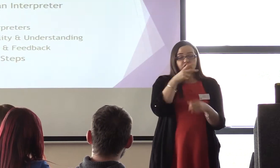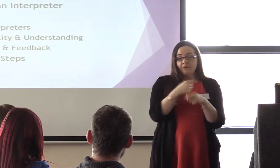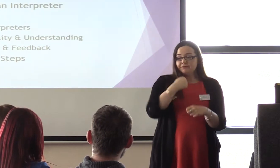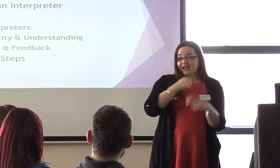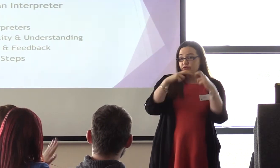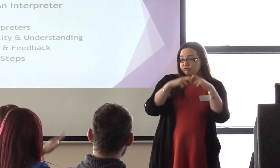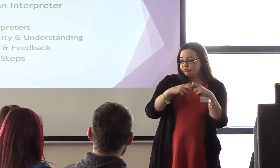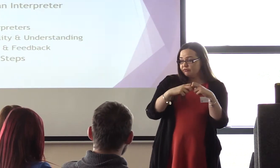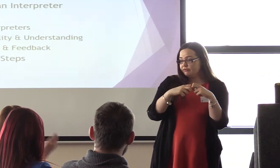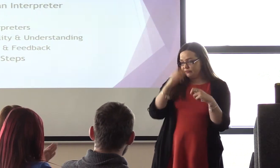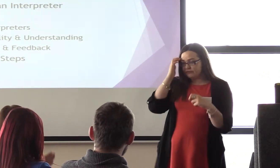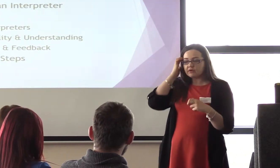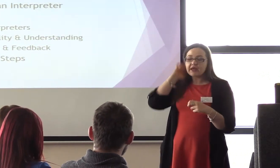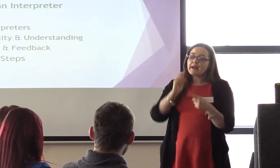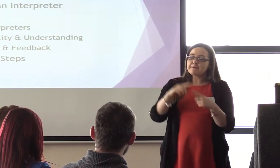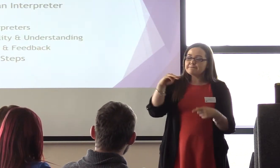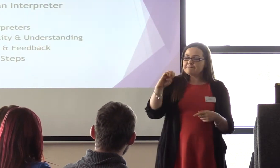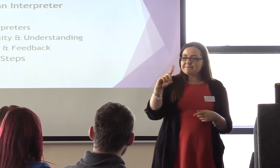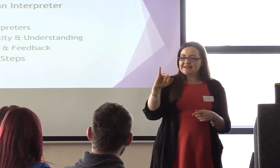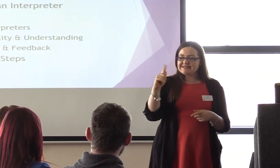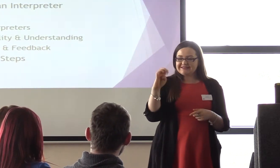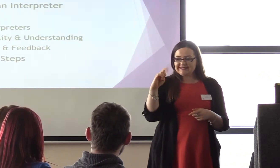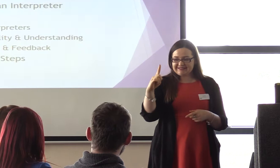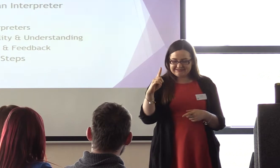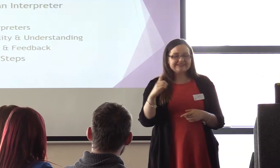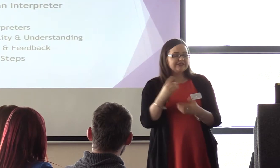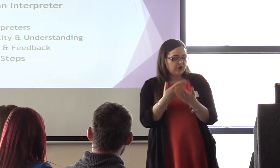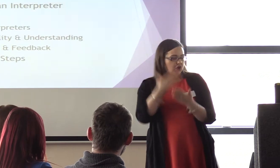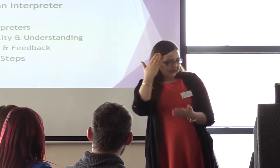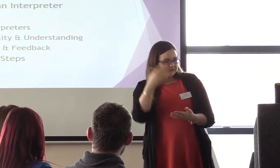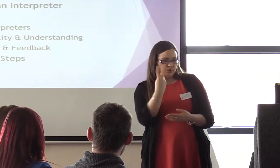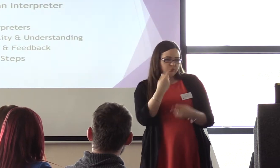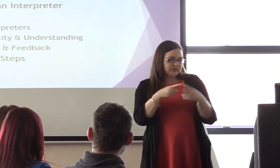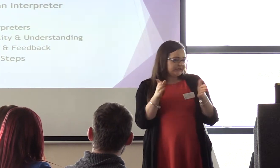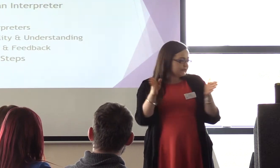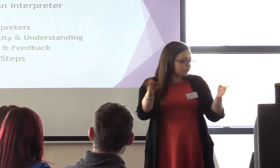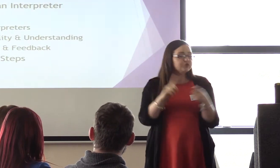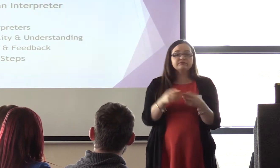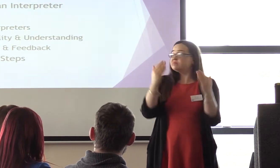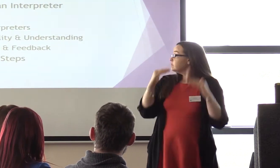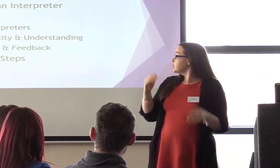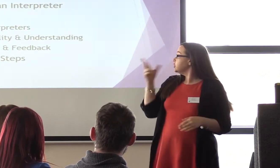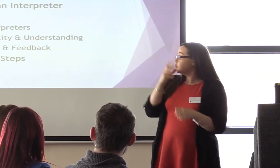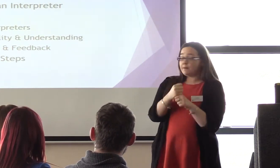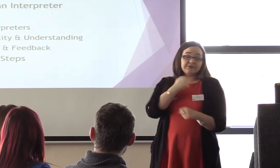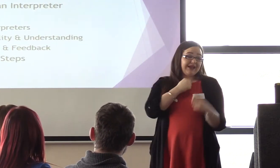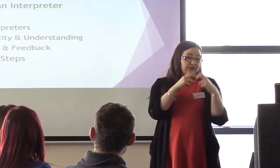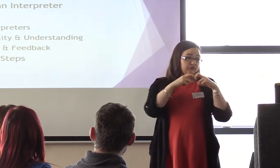between direct learning and mediated learning, the two different approaches. And